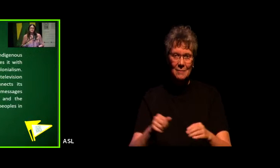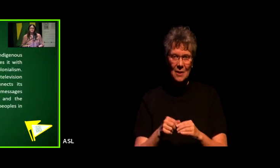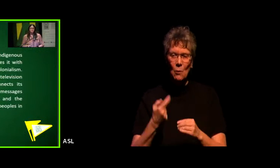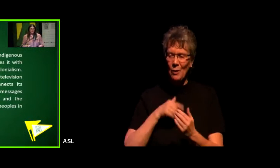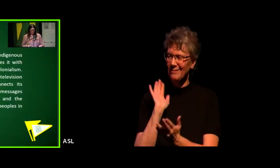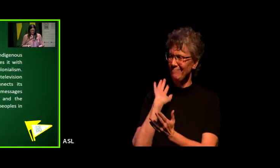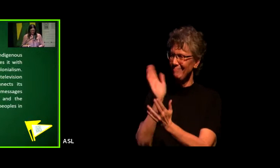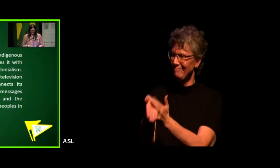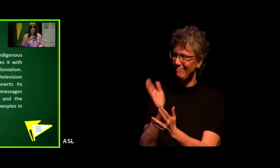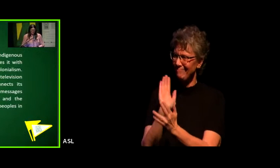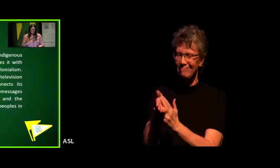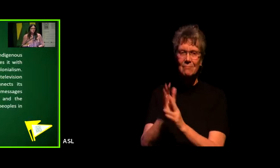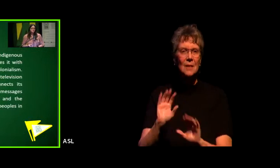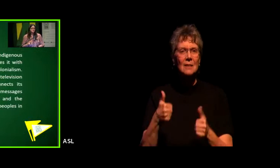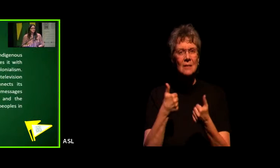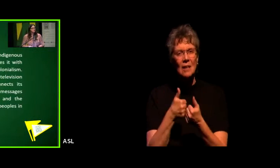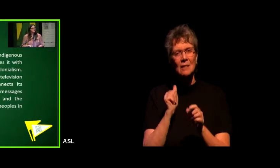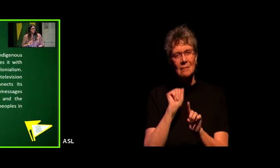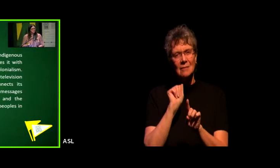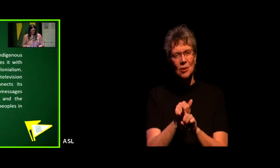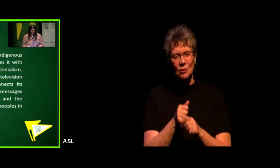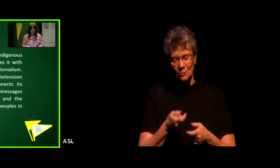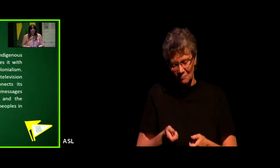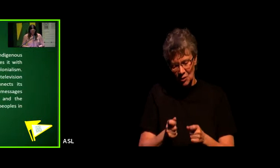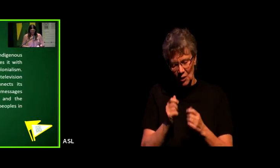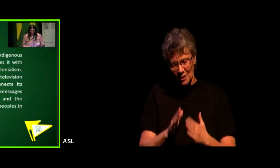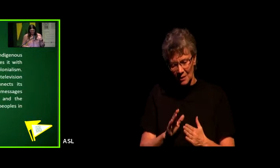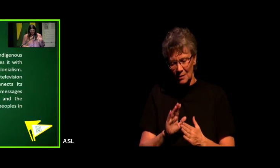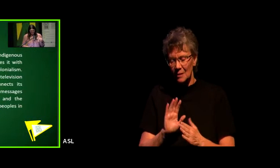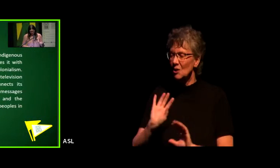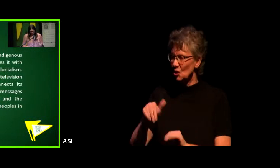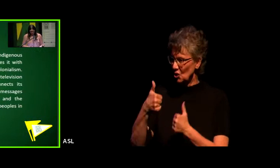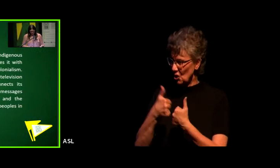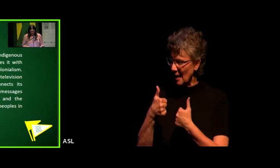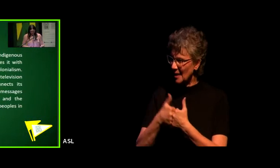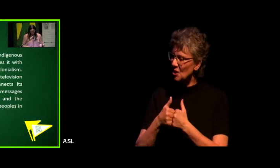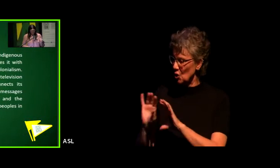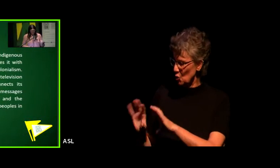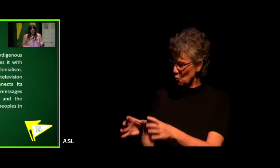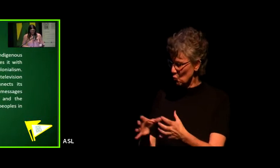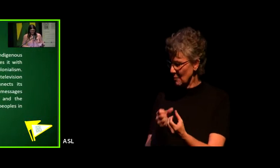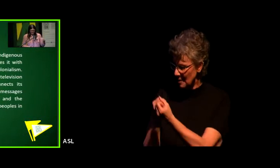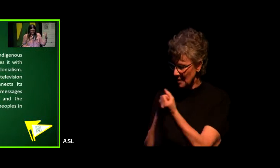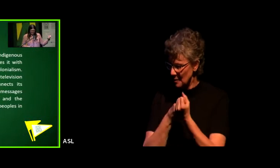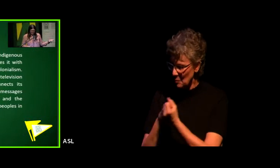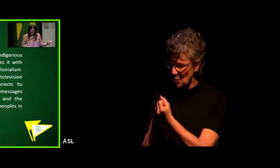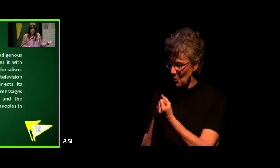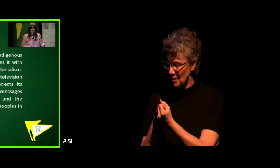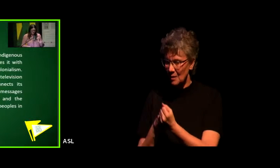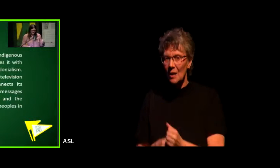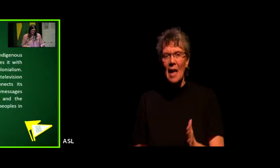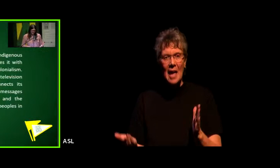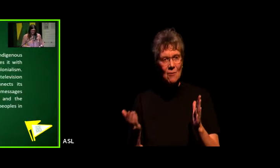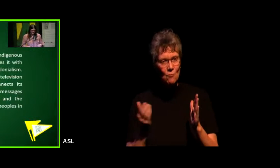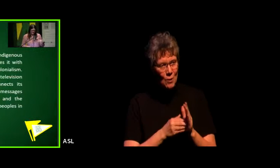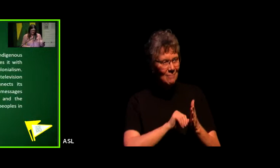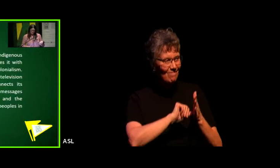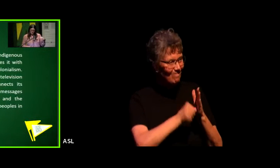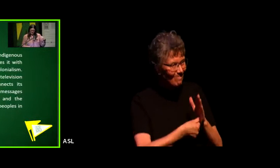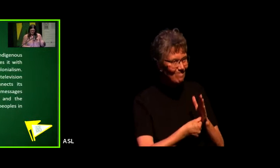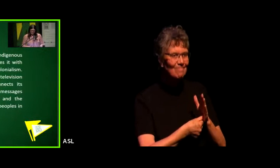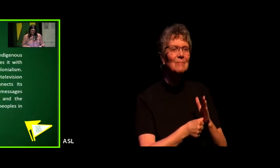challenging pseudoarchaeology and challenging the structures it supports and recenter the voices of the peoples in telling of Indigenous peoples in